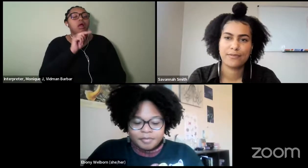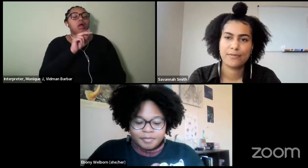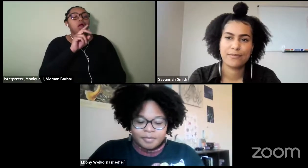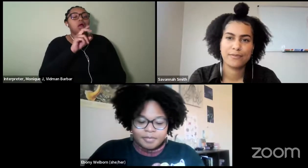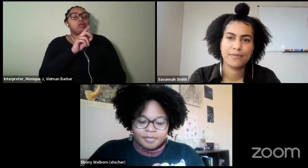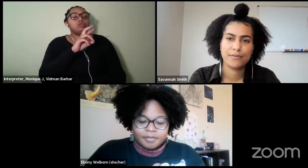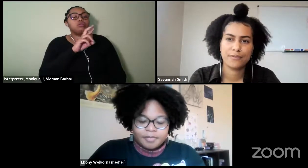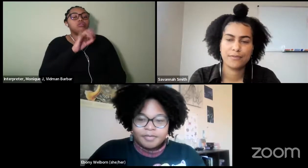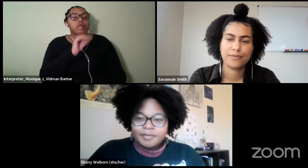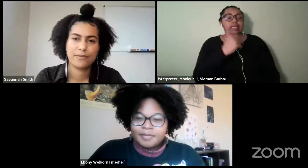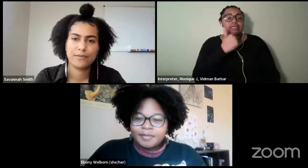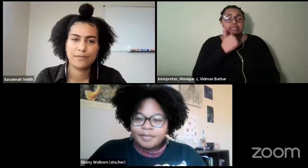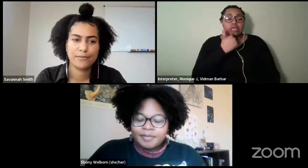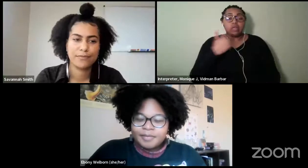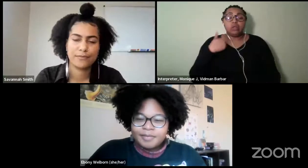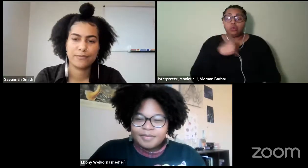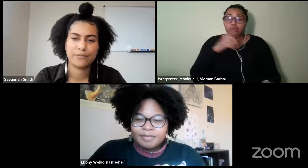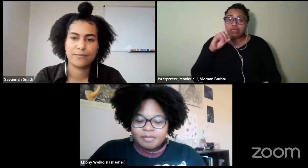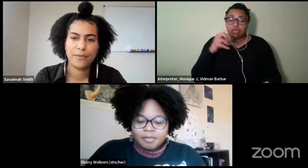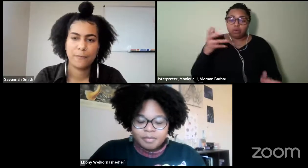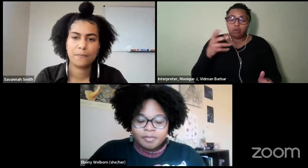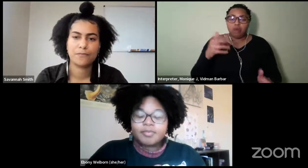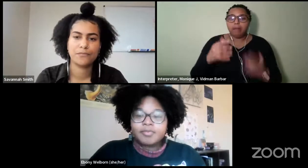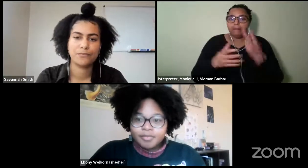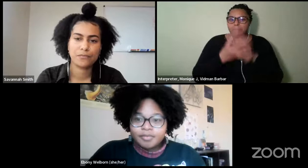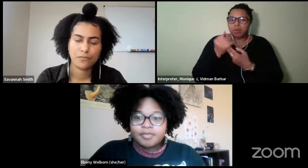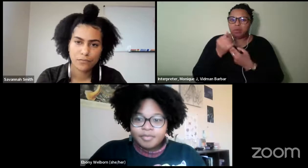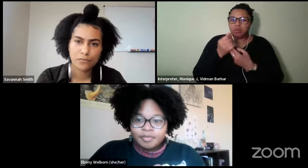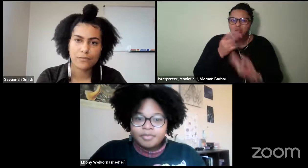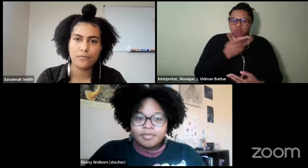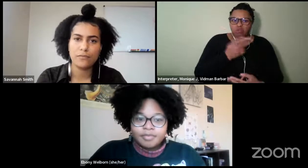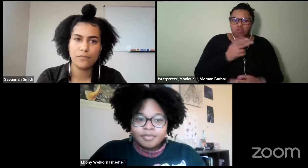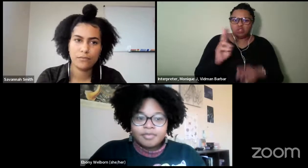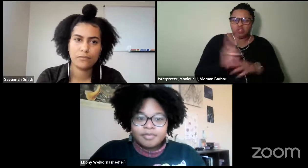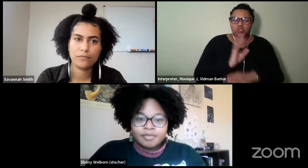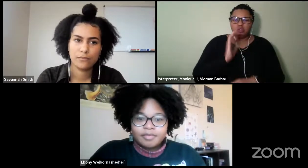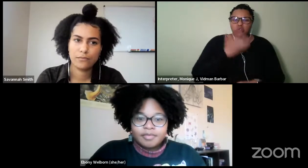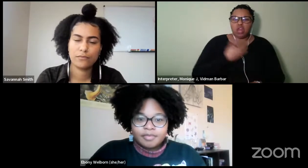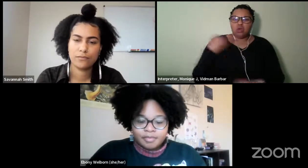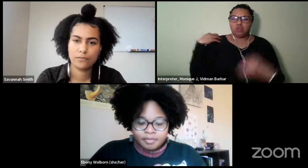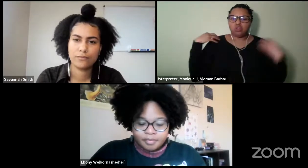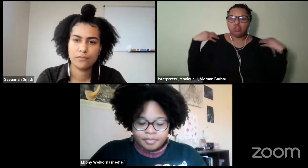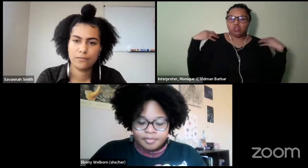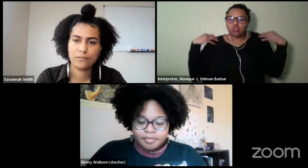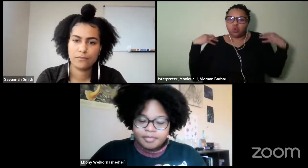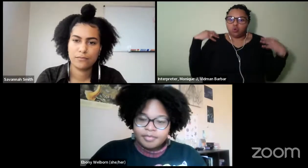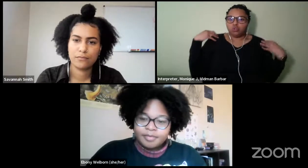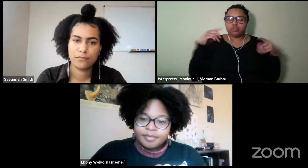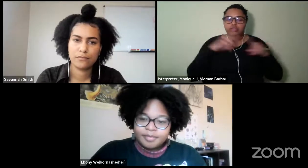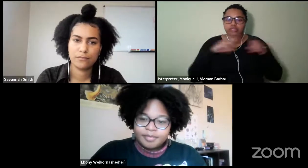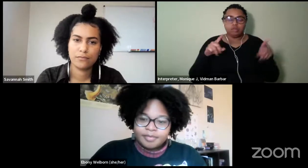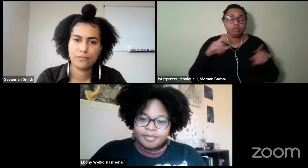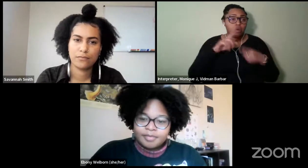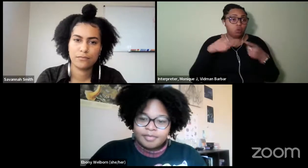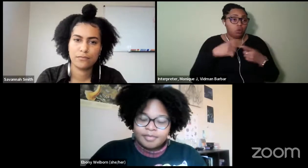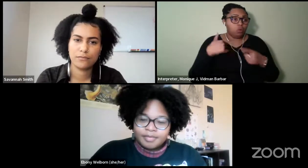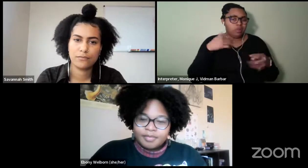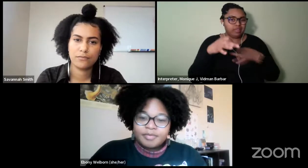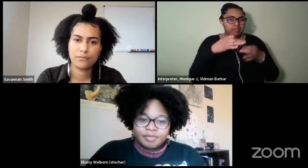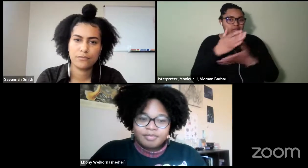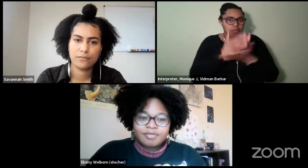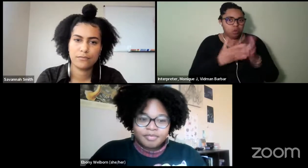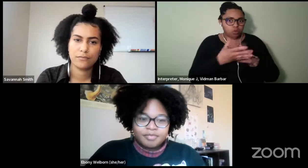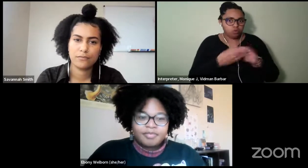is both her and I used our shoulders differently when we were telling a part of the story that wasn't positive. Like our